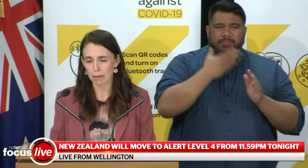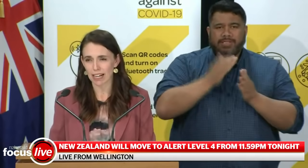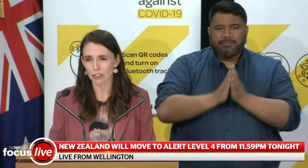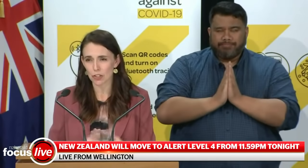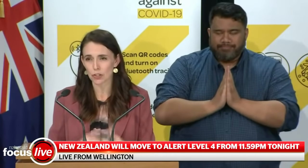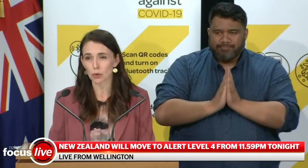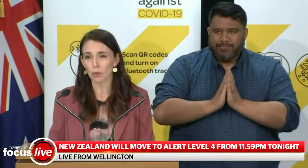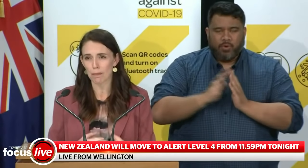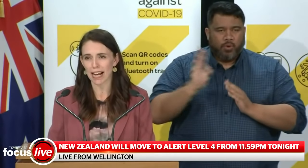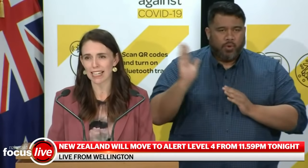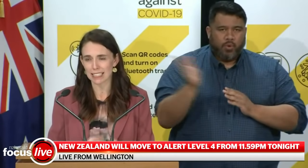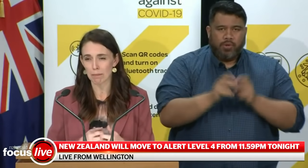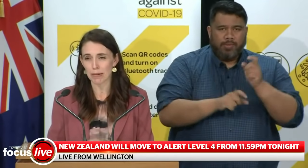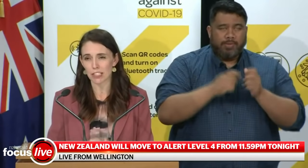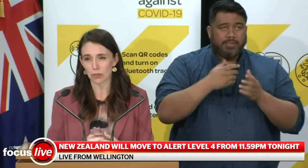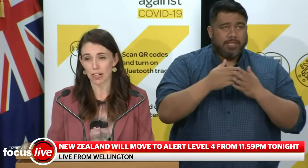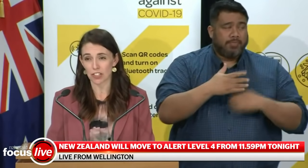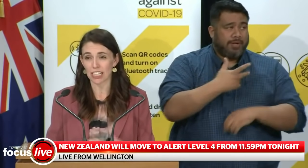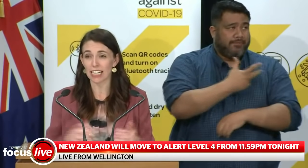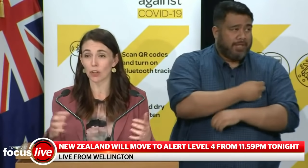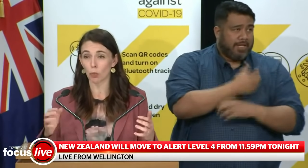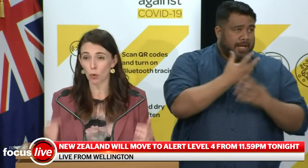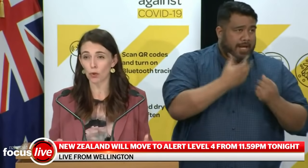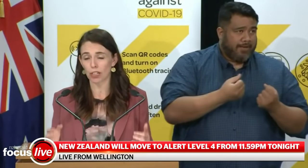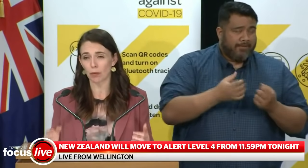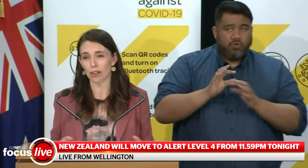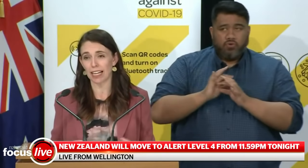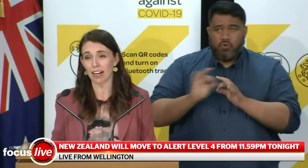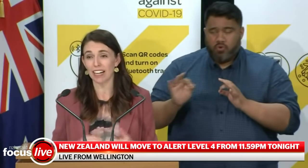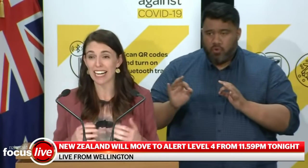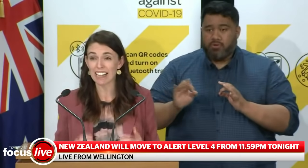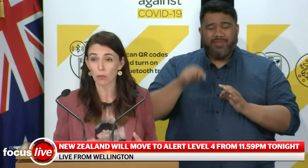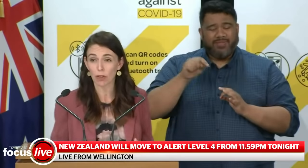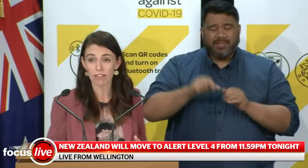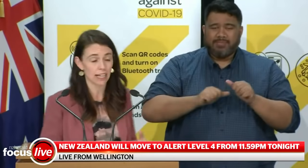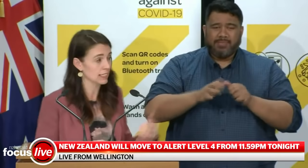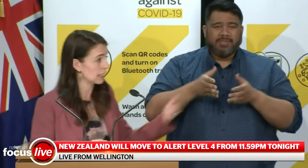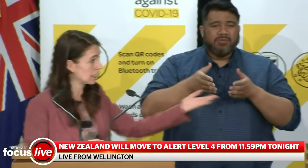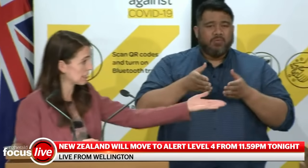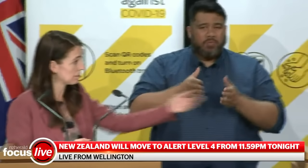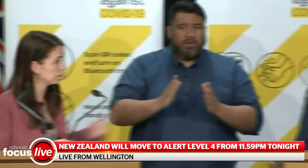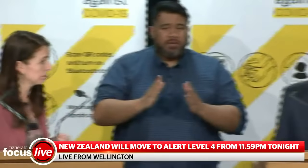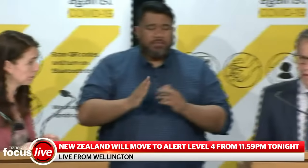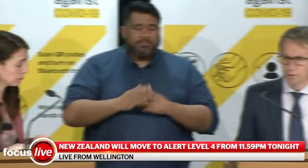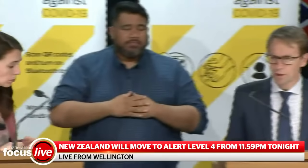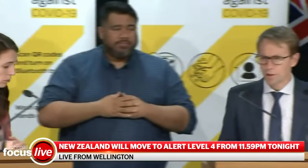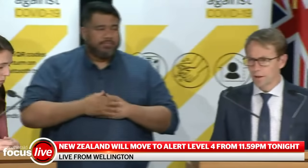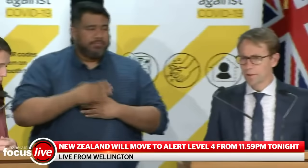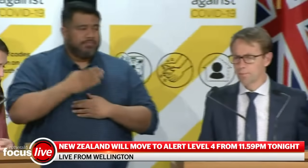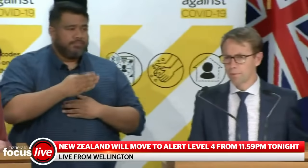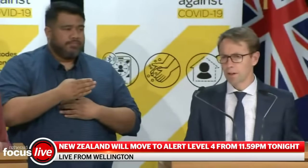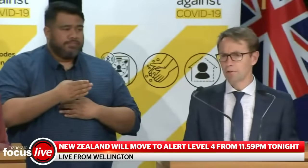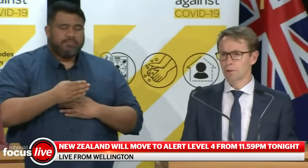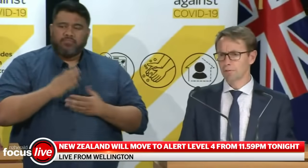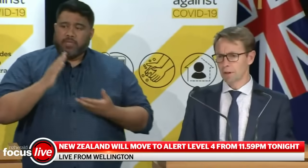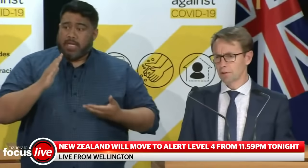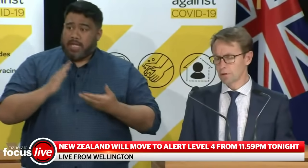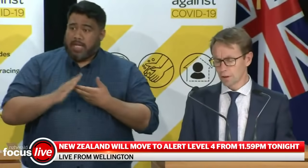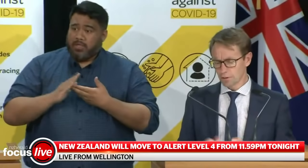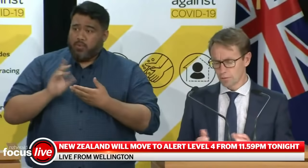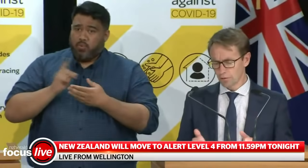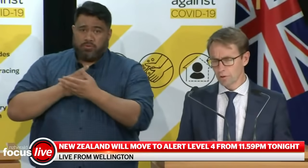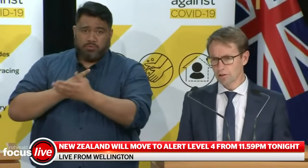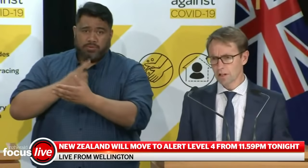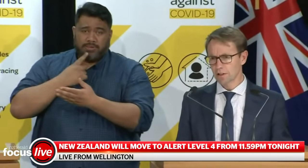to stamp it out, still remains the best strategy in the world that we're in now, even with vaccines. Just to add to that, even if,